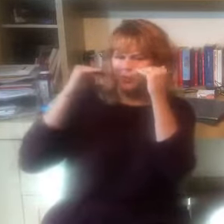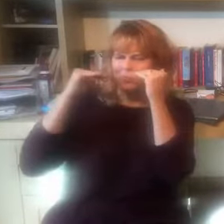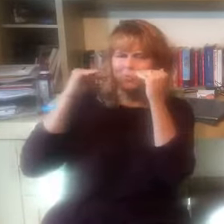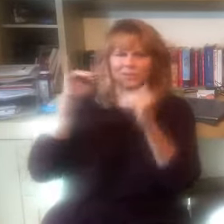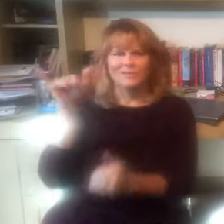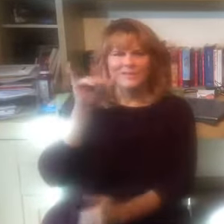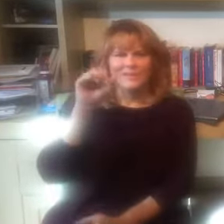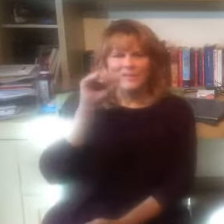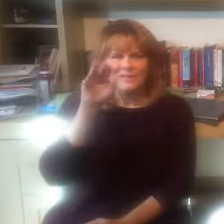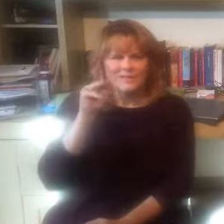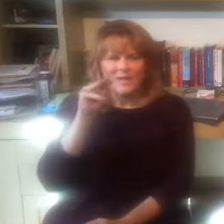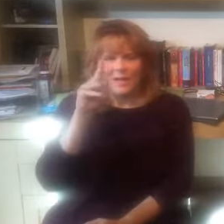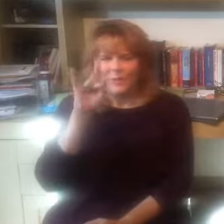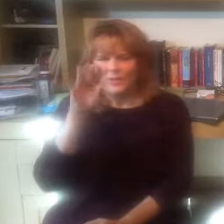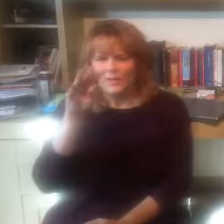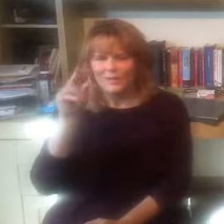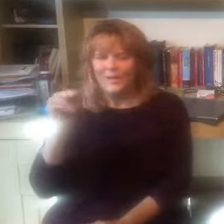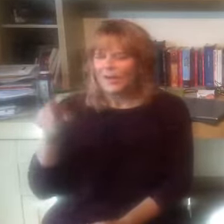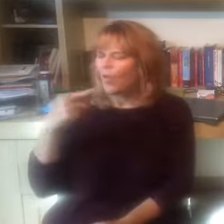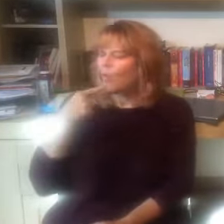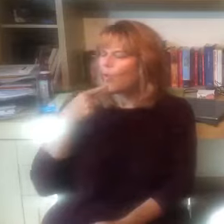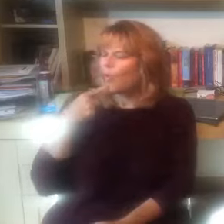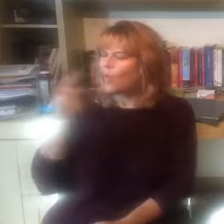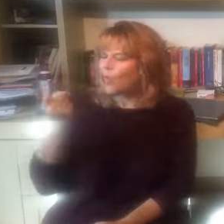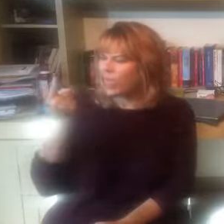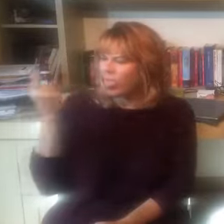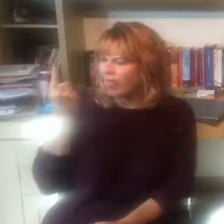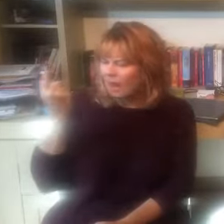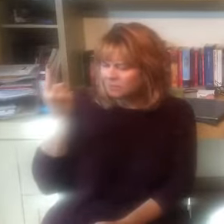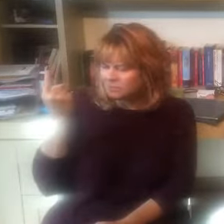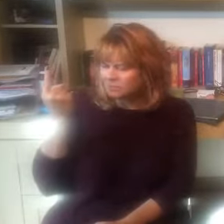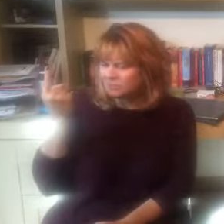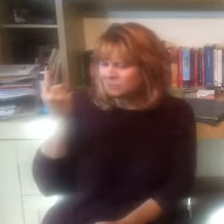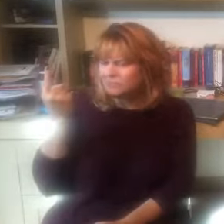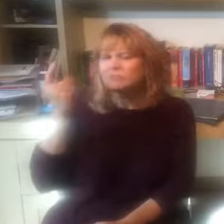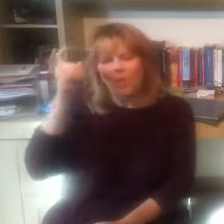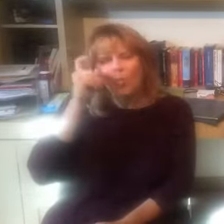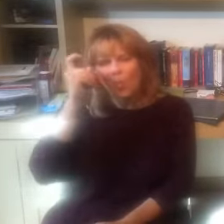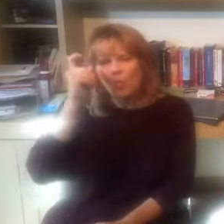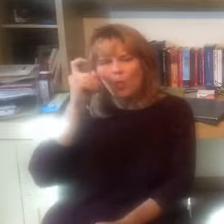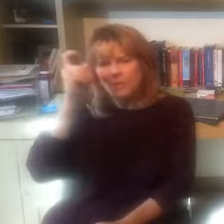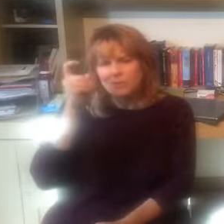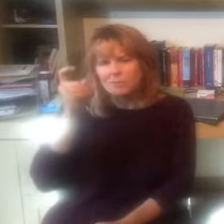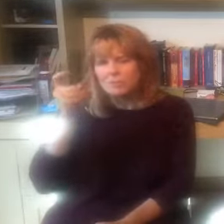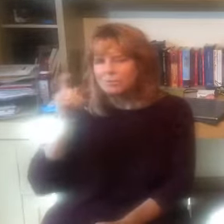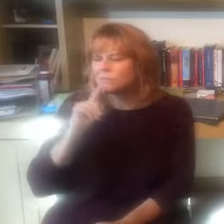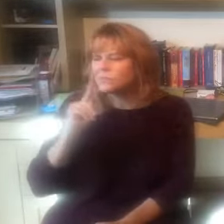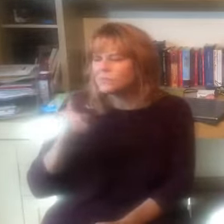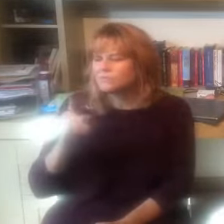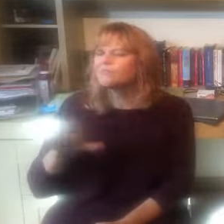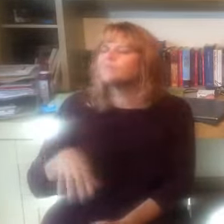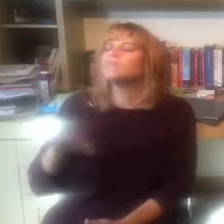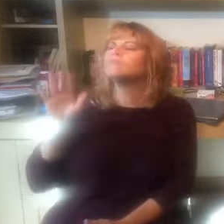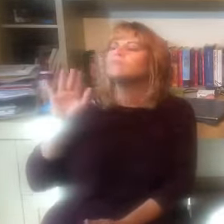that smile. And the only thing he said, which was typical of the wisdom that he would give us, is that he